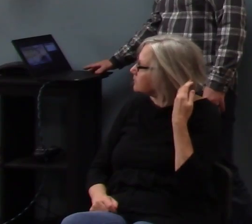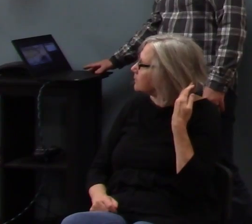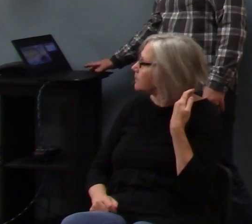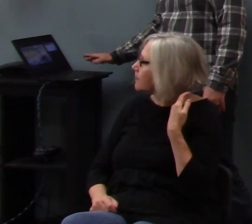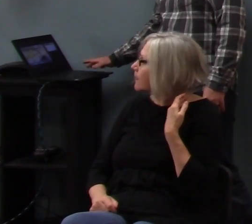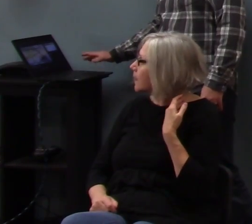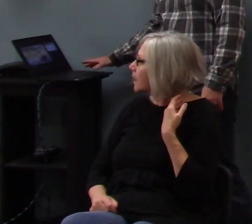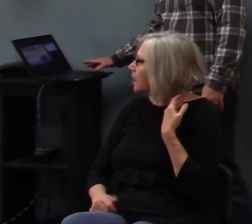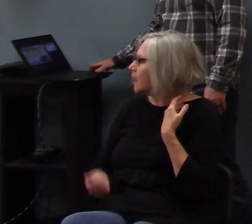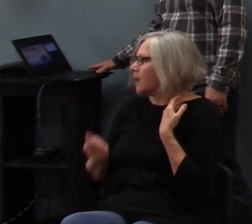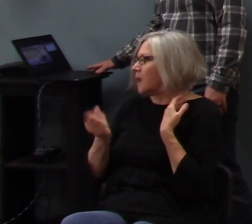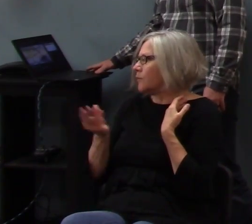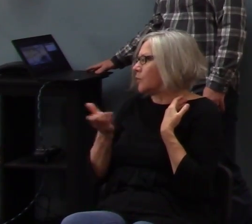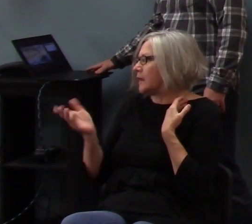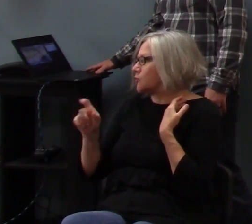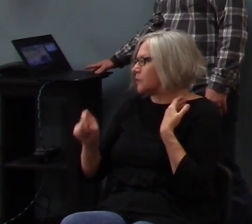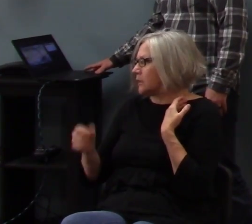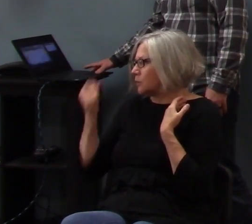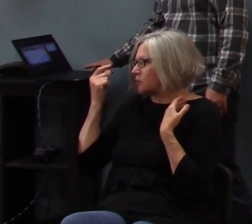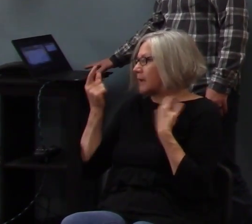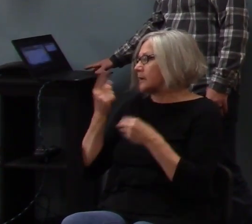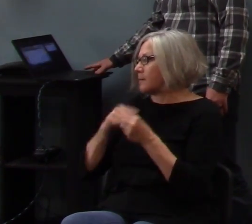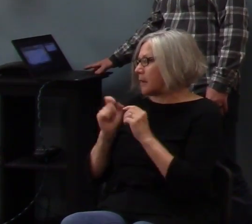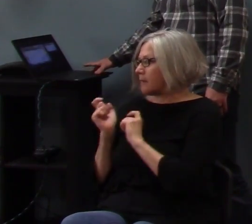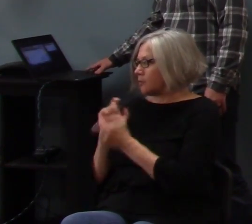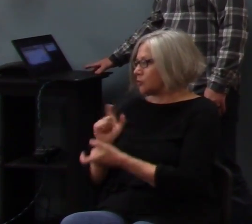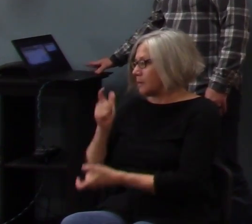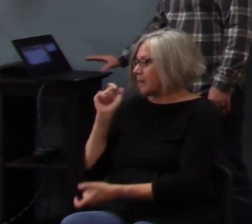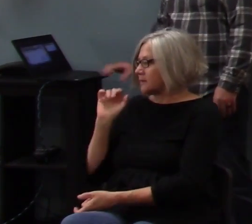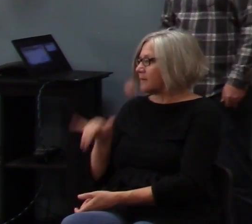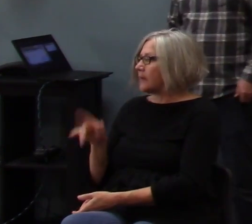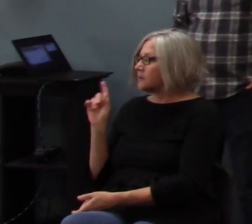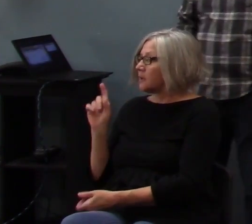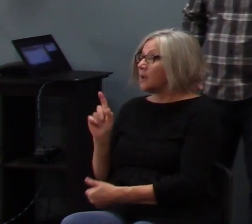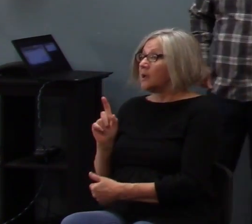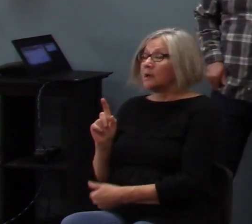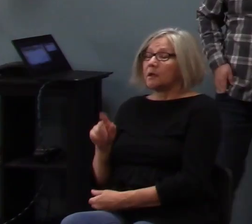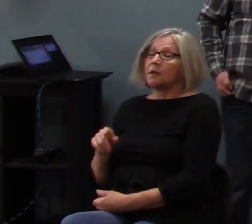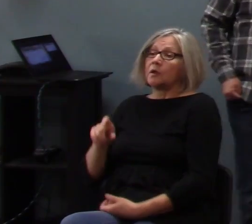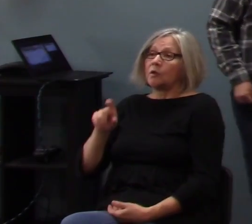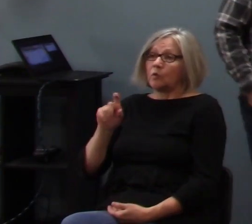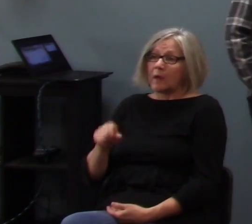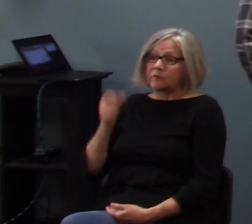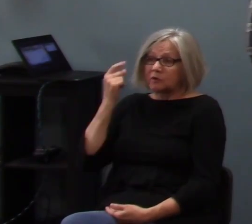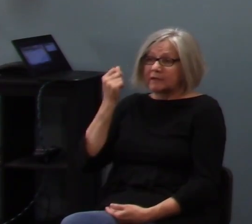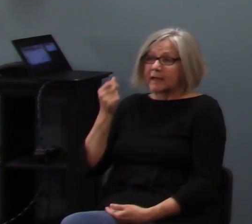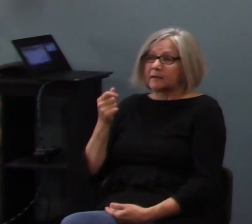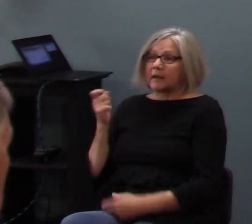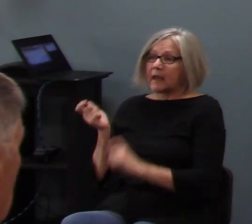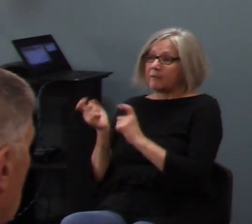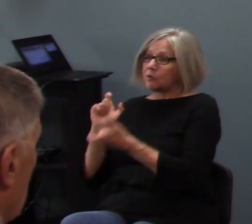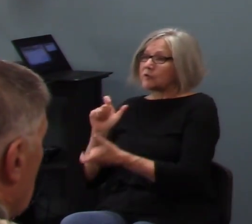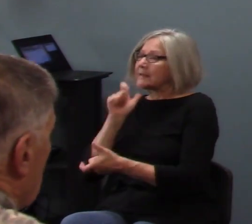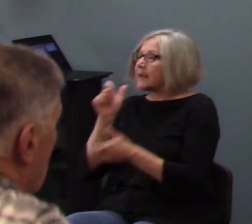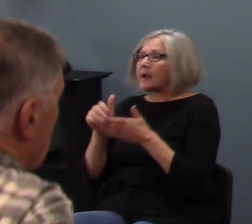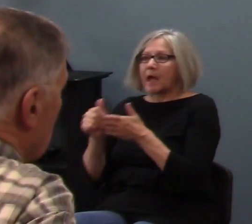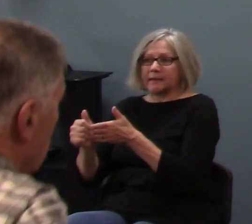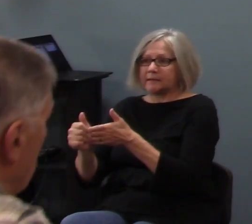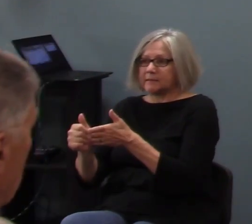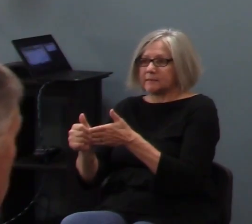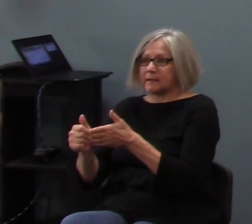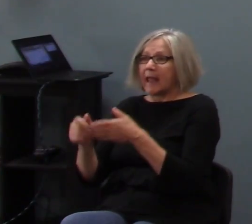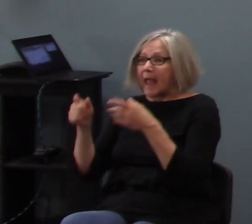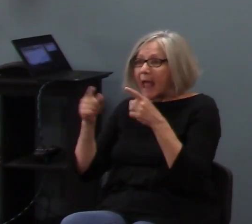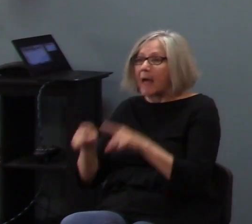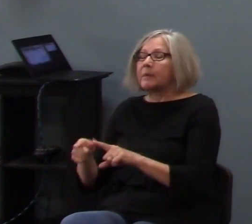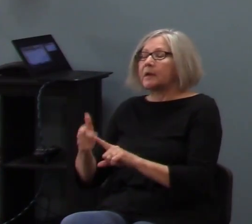So there's a couple of things you need to understand about evolution because of this. First thing is that evolution has to be unguided because it's happening because